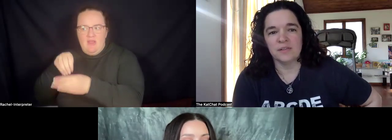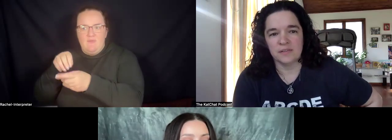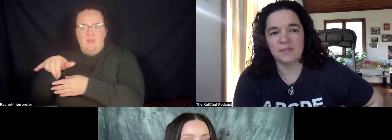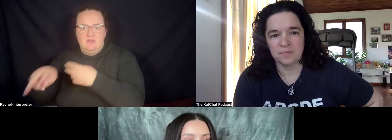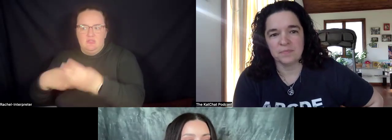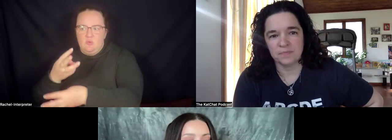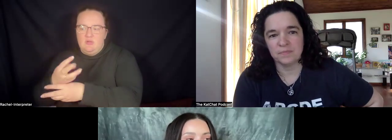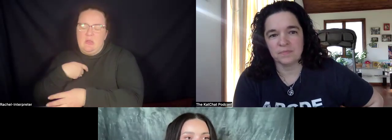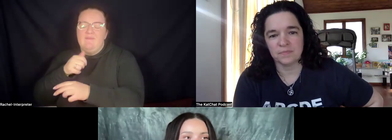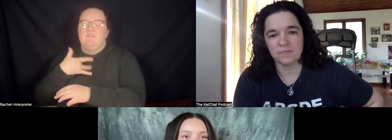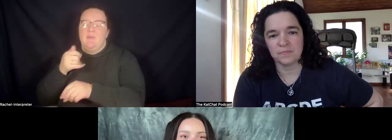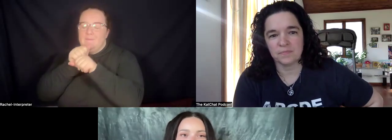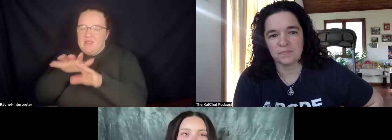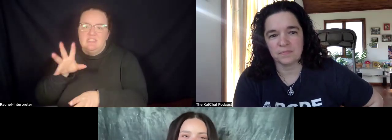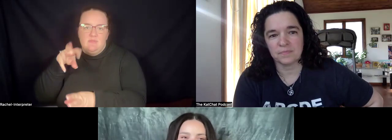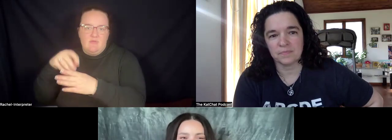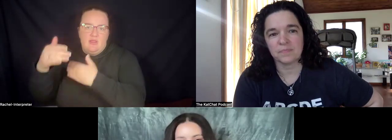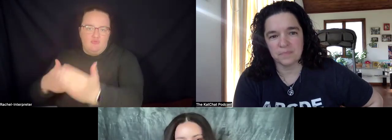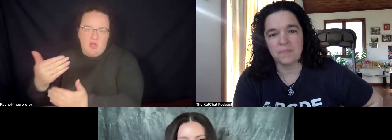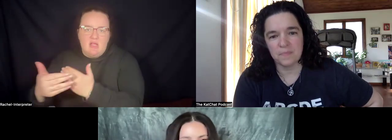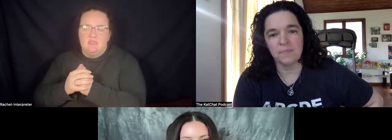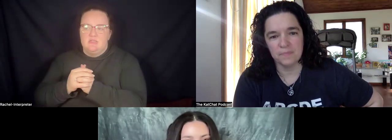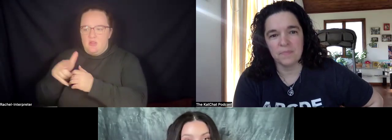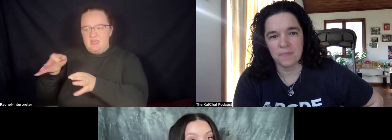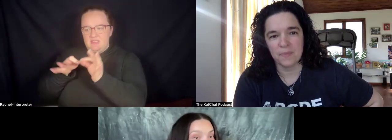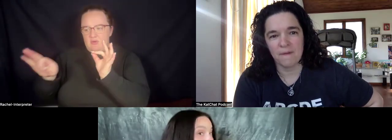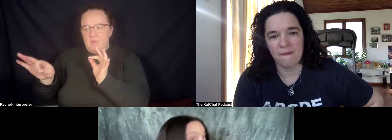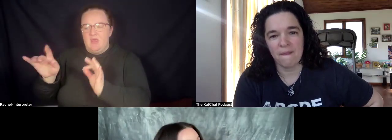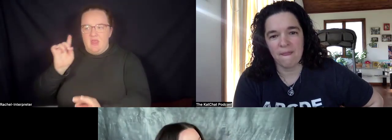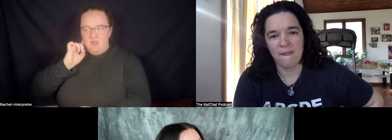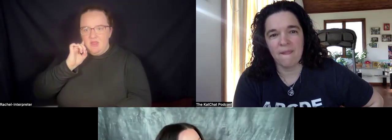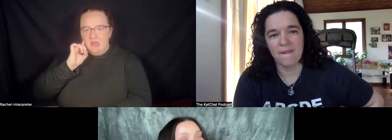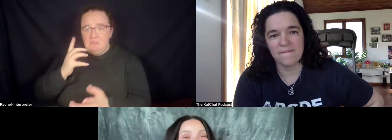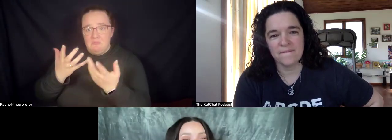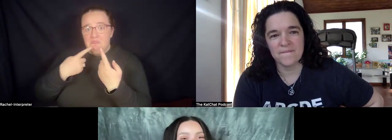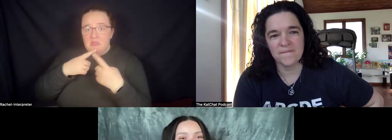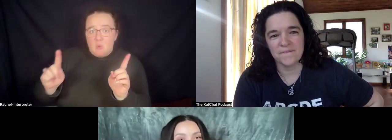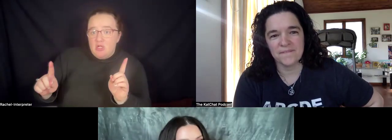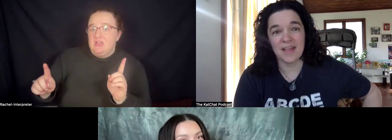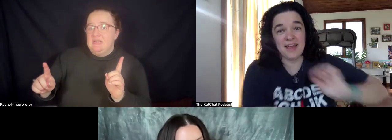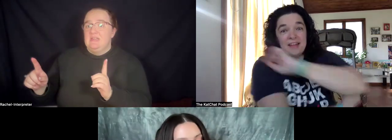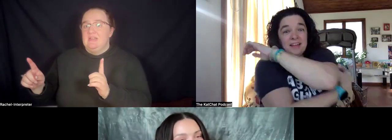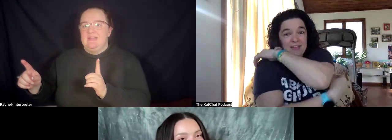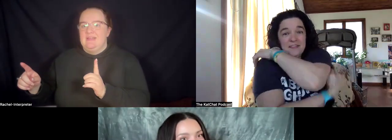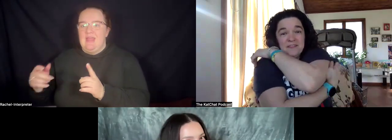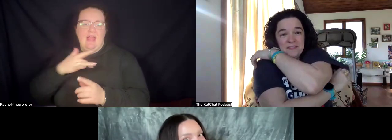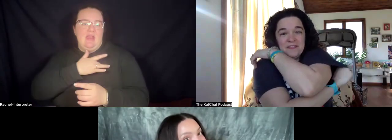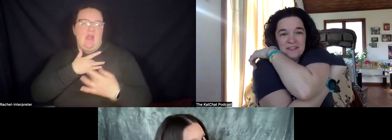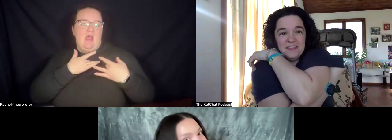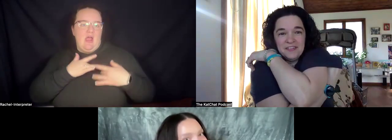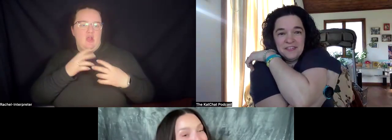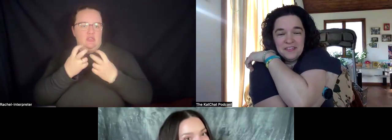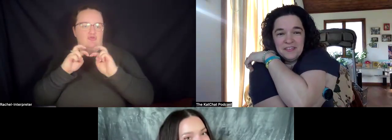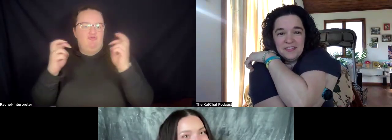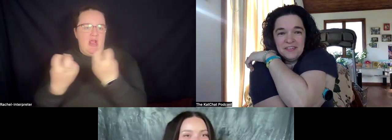And so yeah, I think it's a formula that I think is worked. And Hearts Around the Table was a very